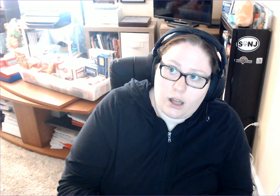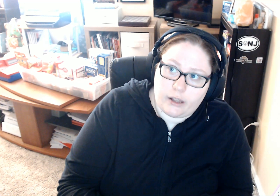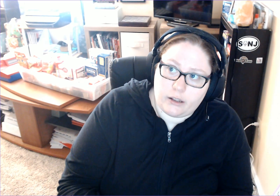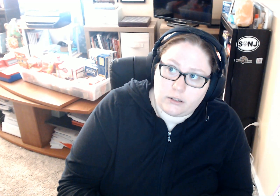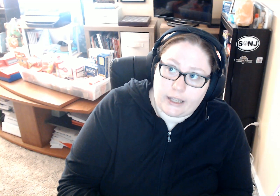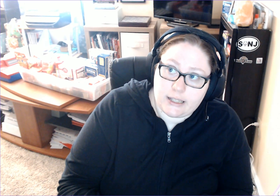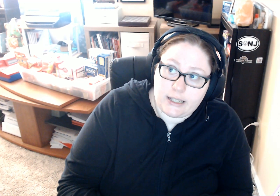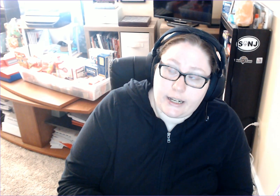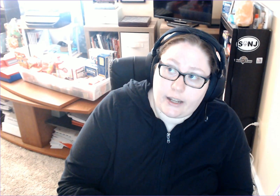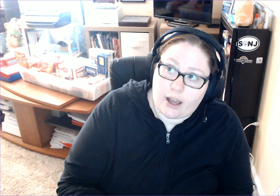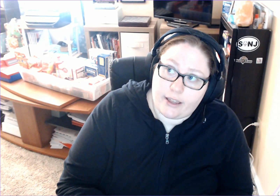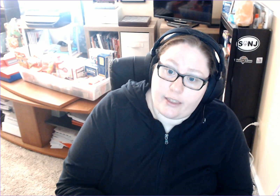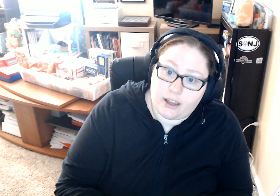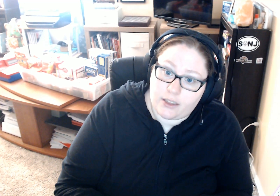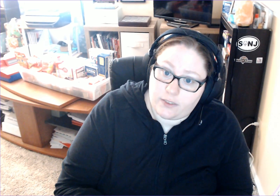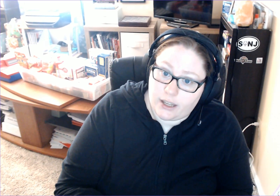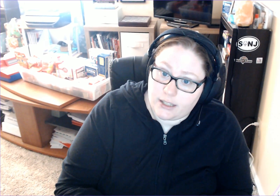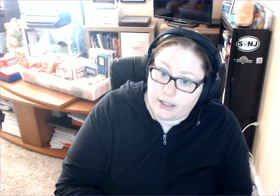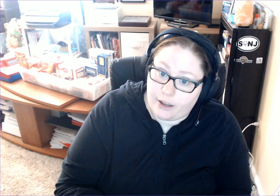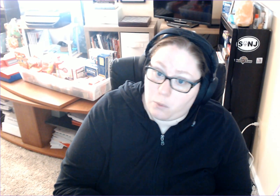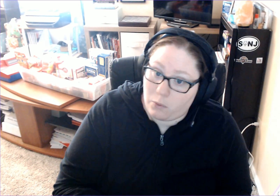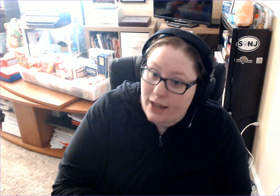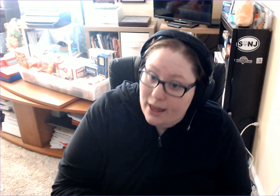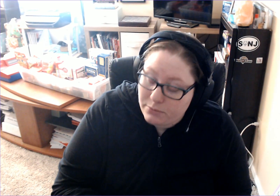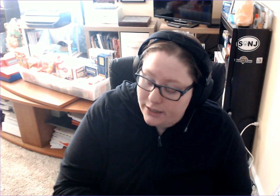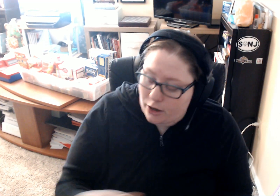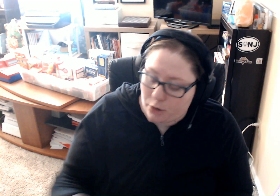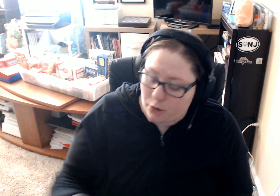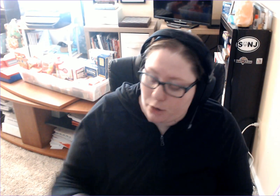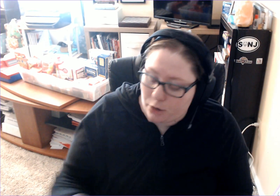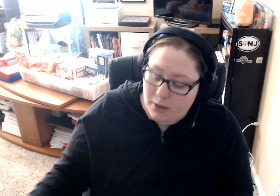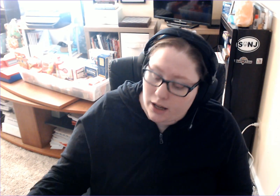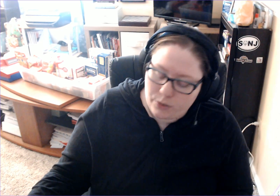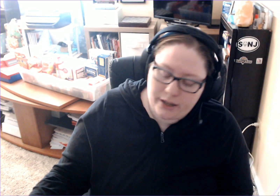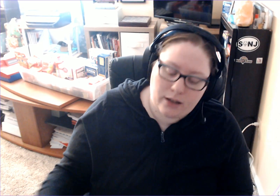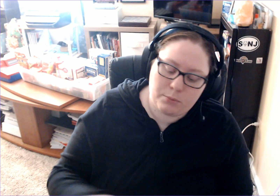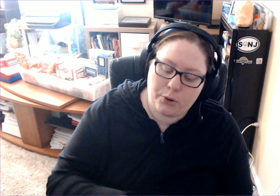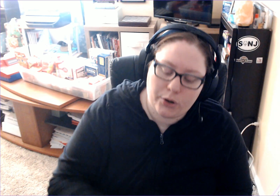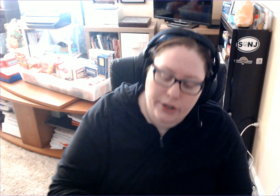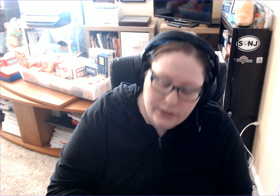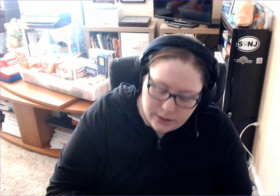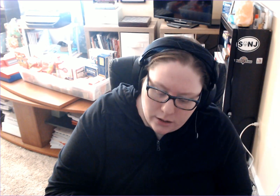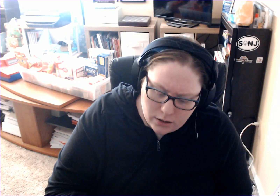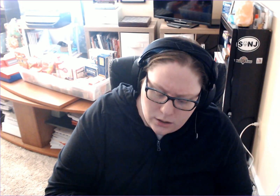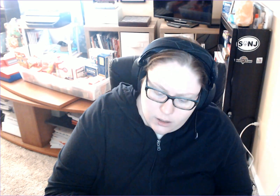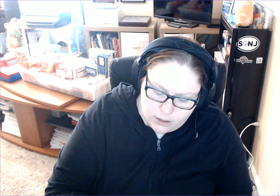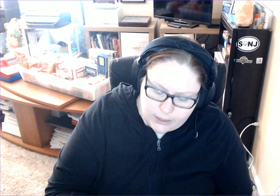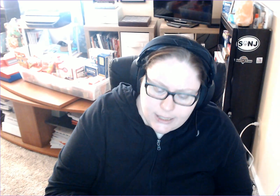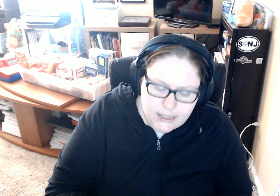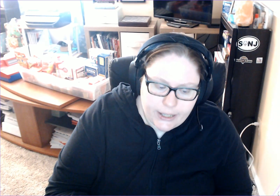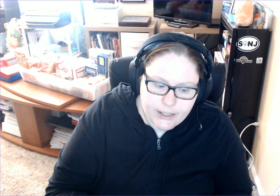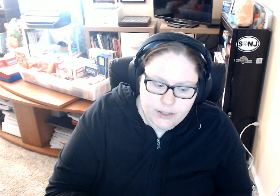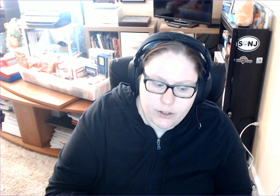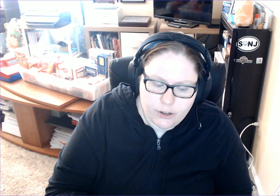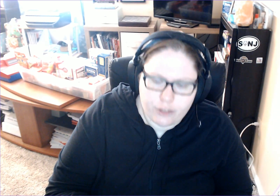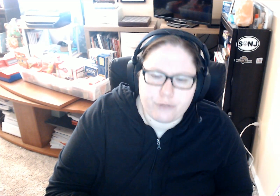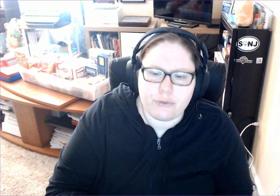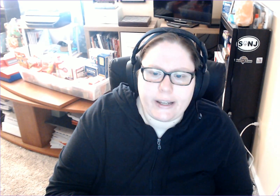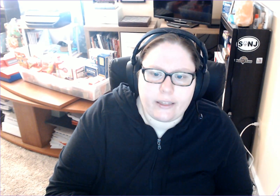Let's see. I think that they said when we empty our pockets, we can put, let's list 3 things.